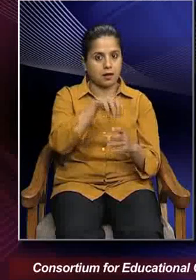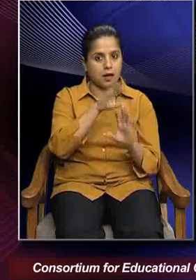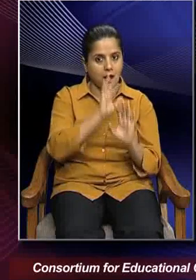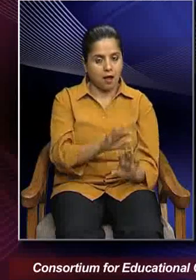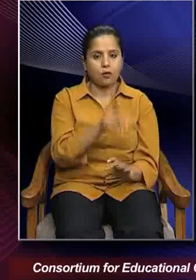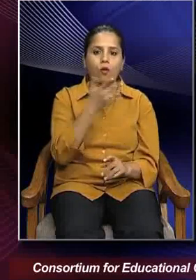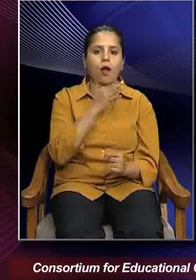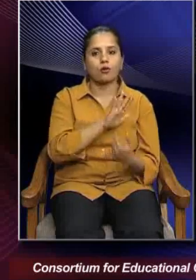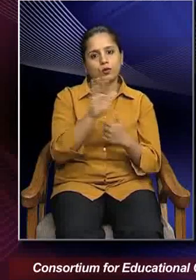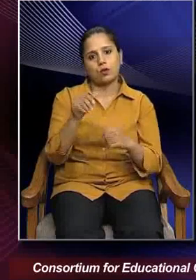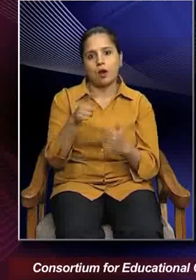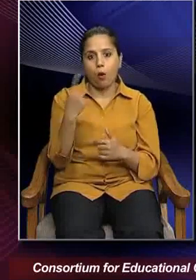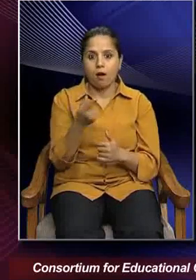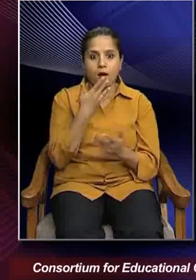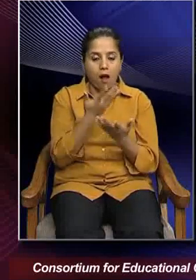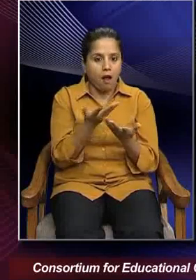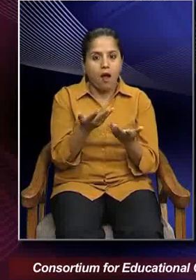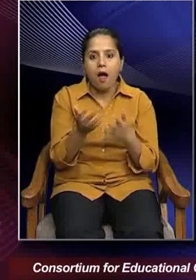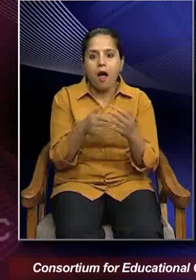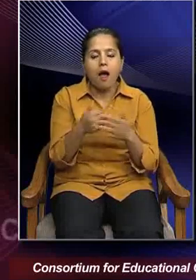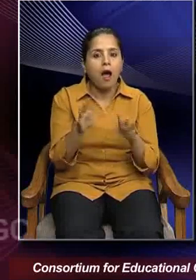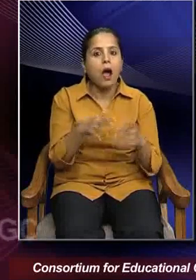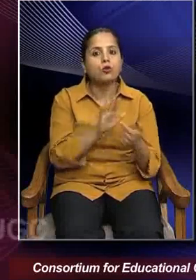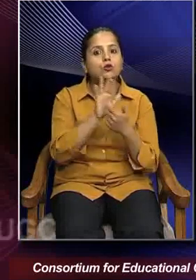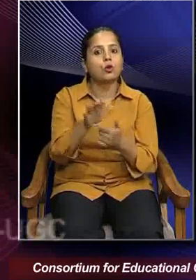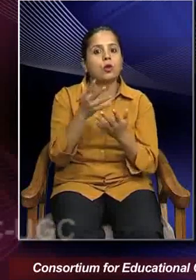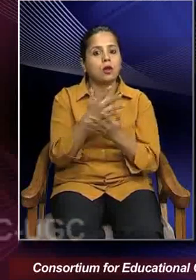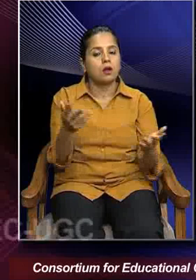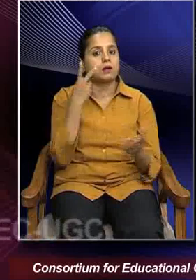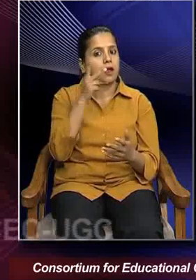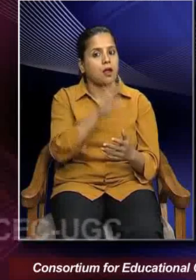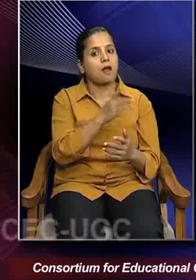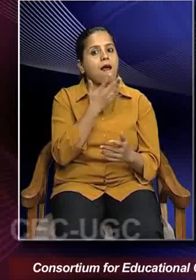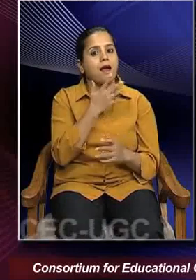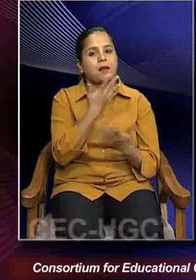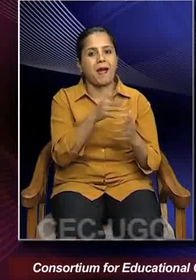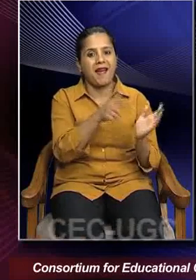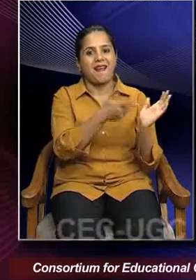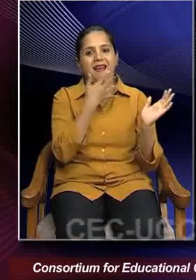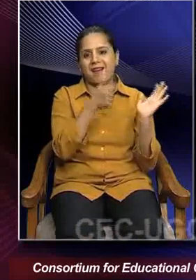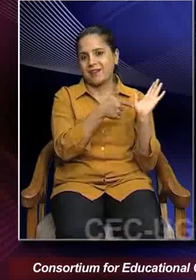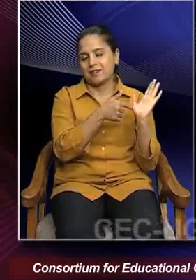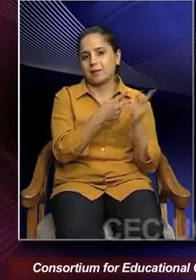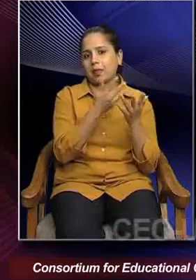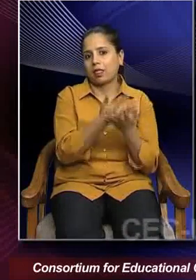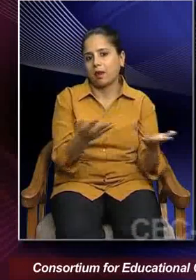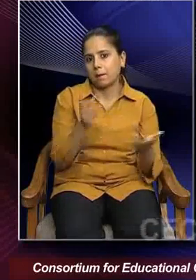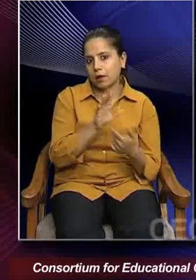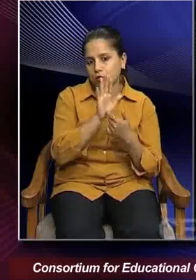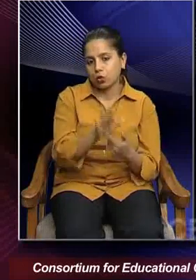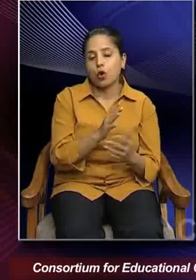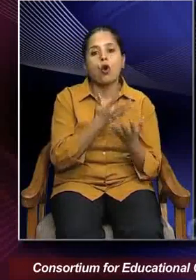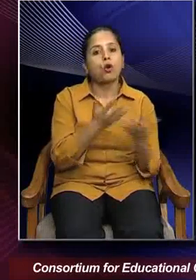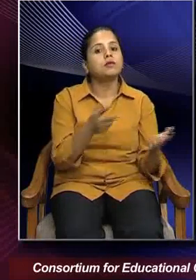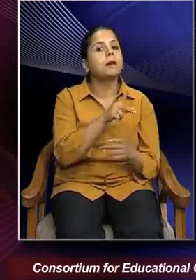substance. So, if you show an object which is of particular color, so that object is serving